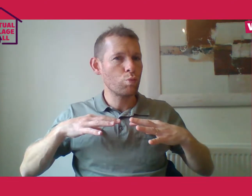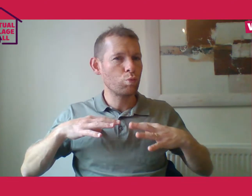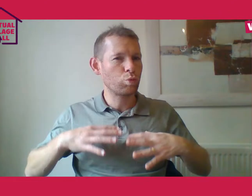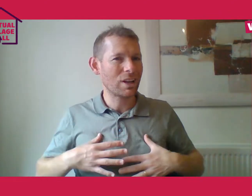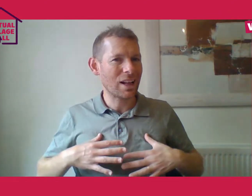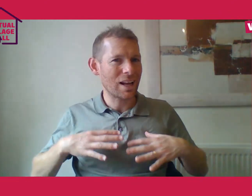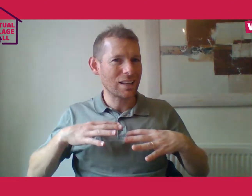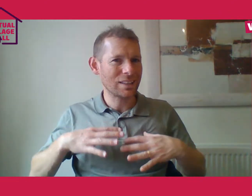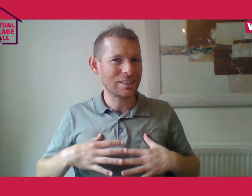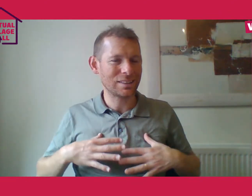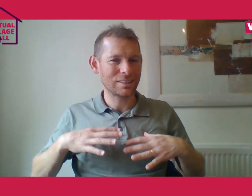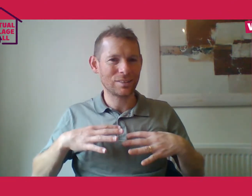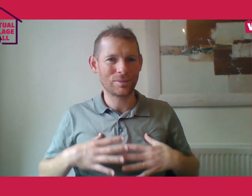and relaxed.